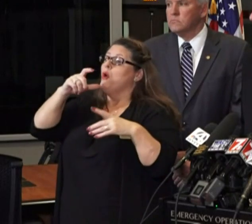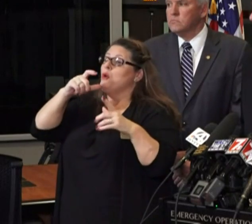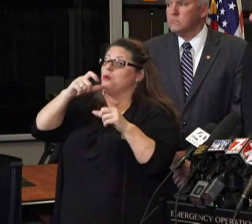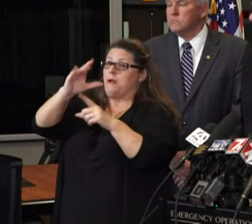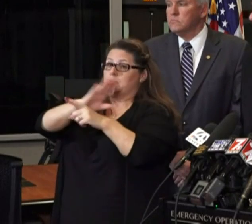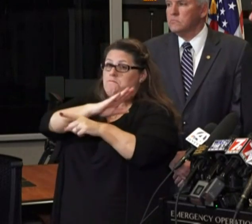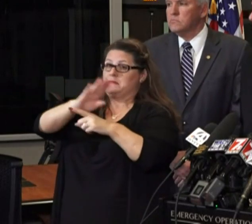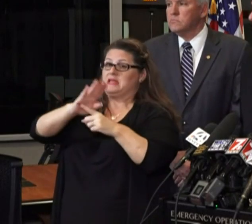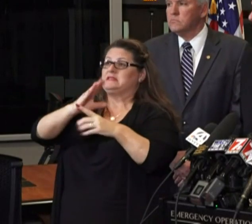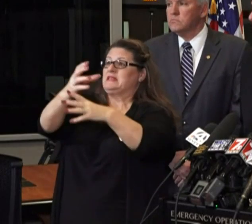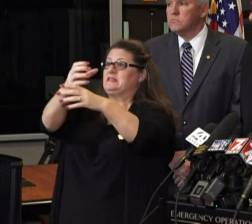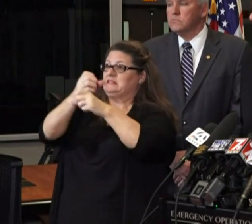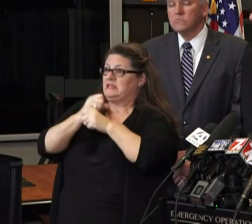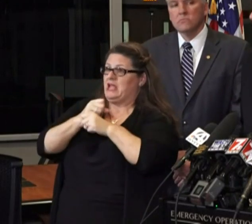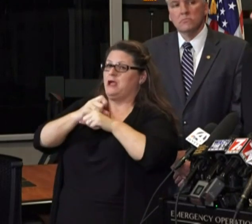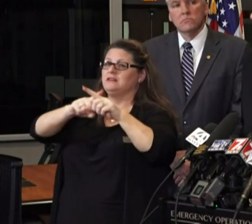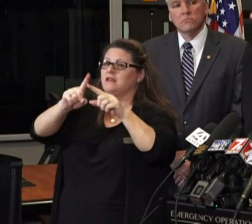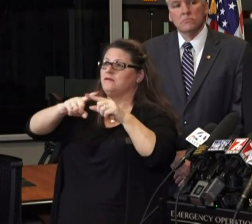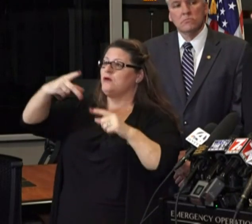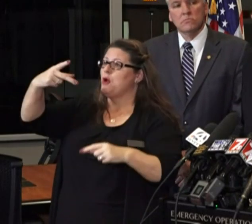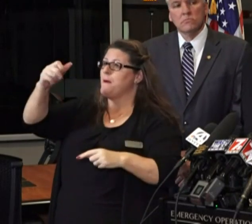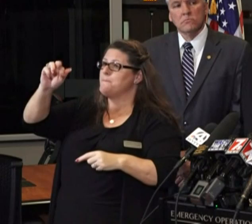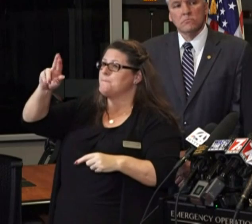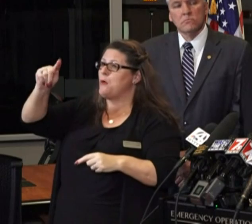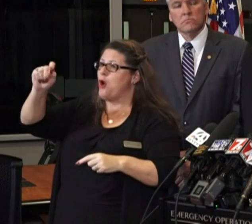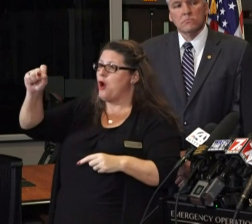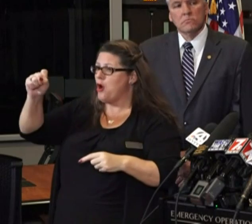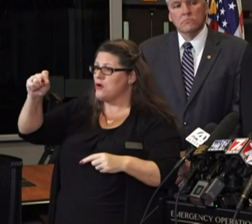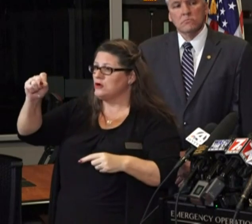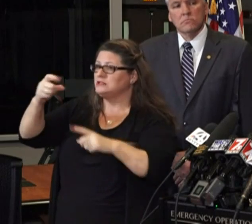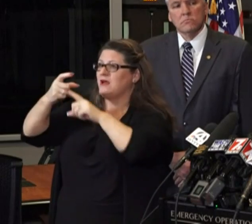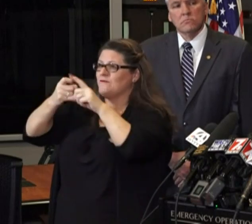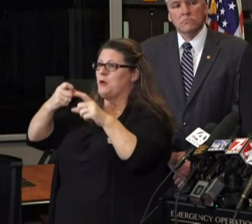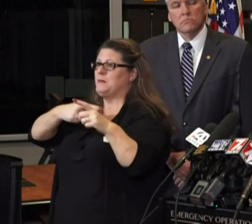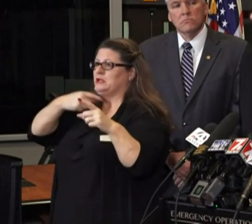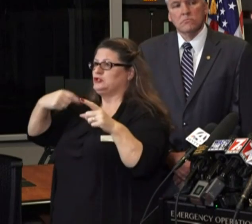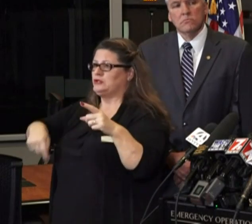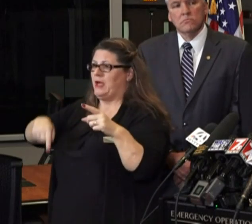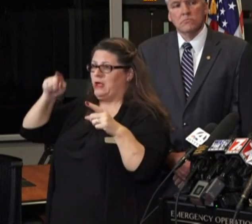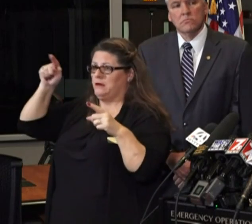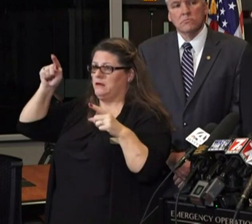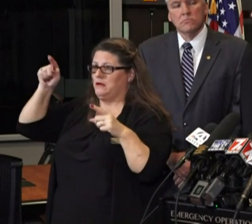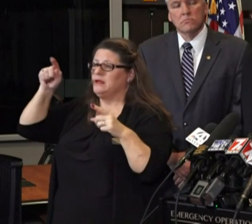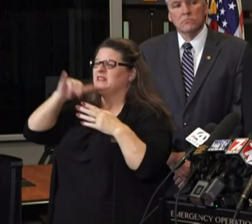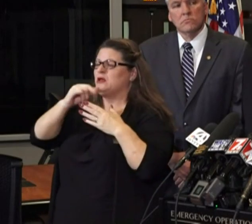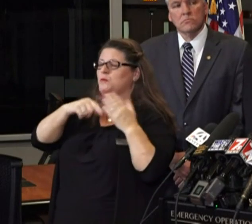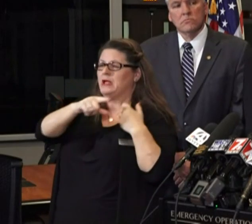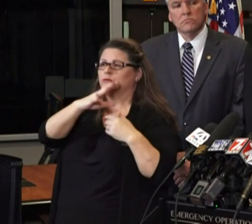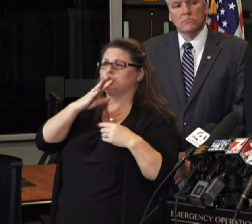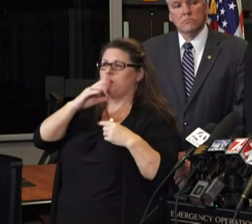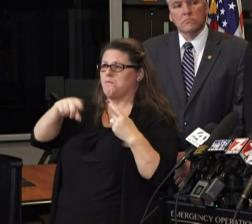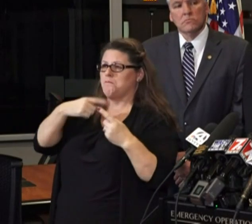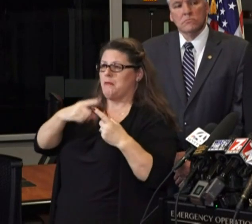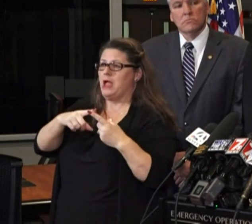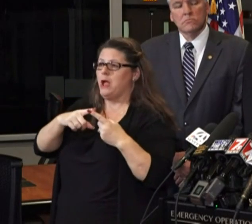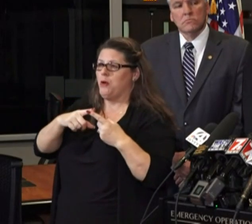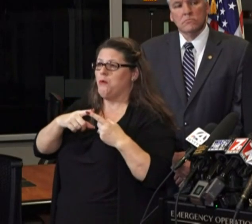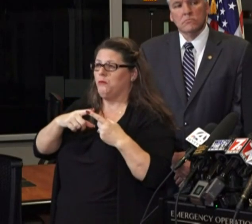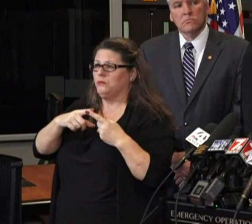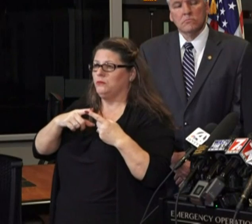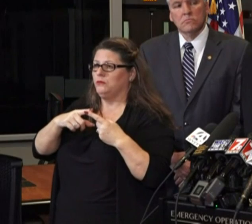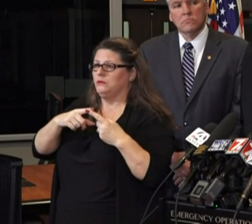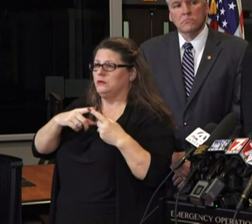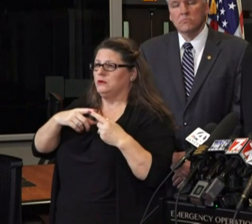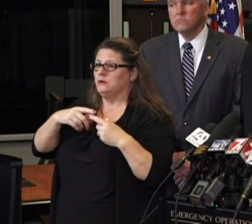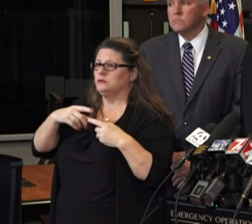those routes have been disrupted, and that is primarily what he was speaking of when he was describing